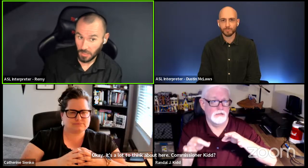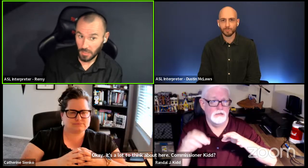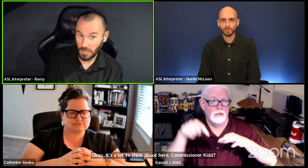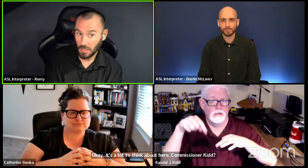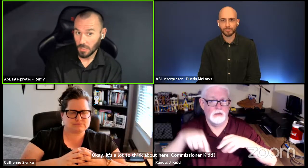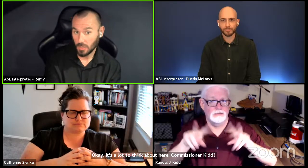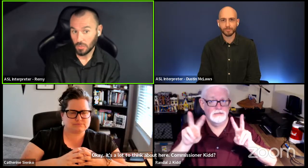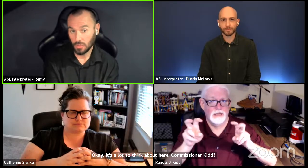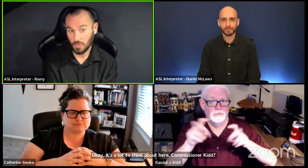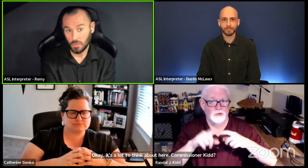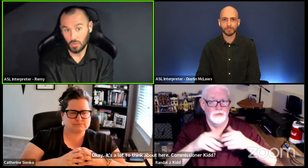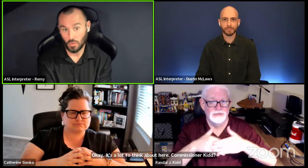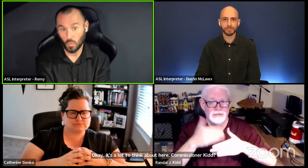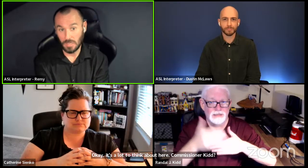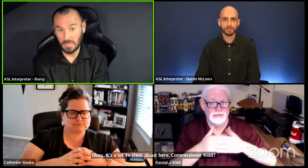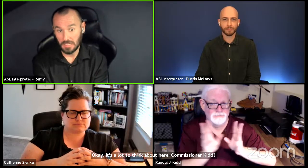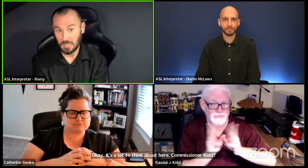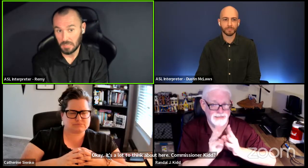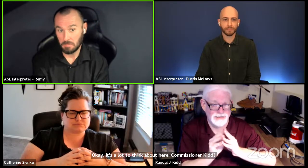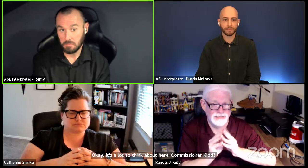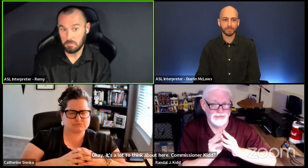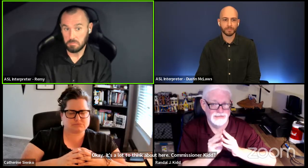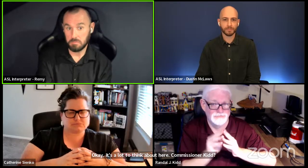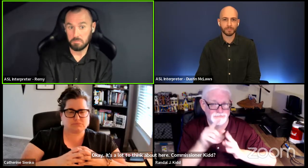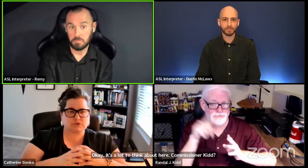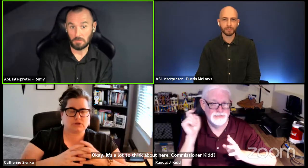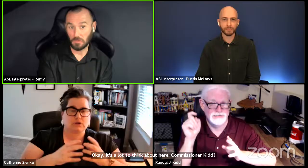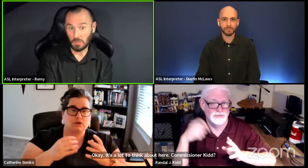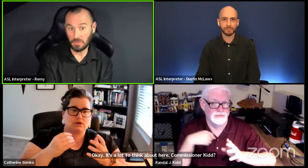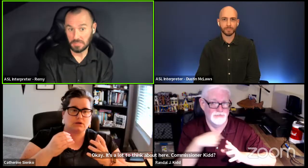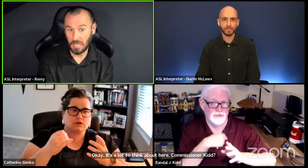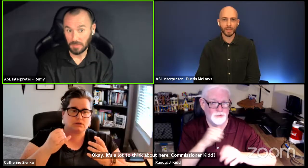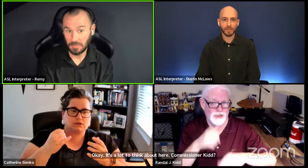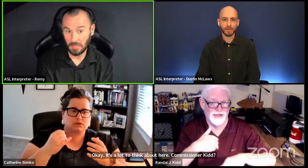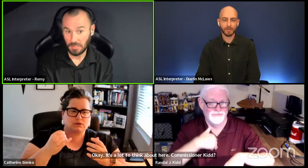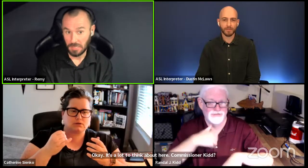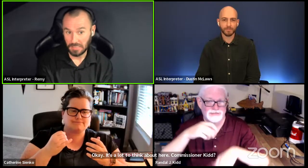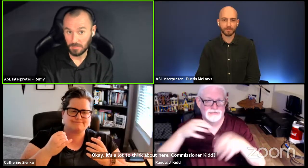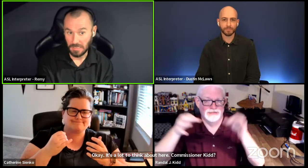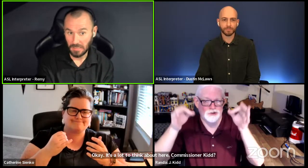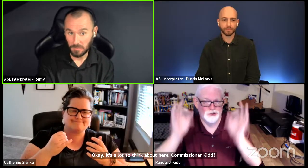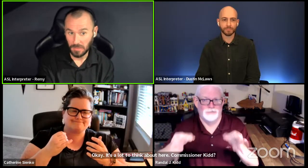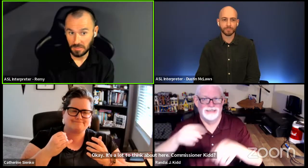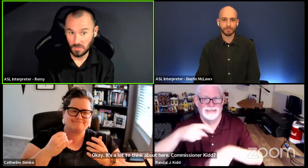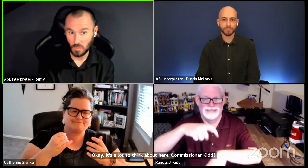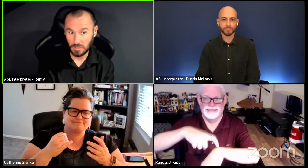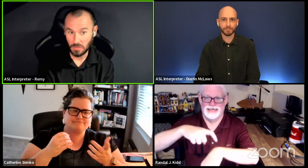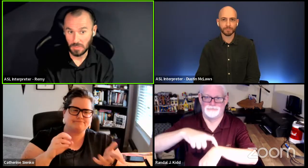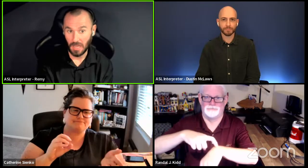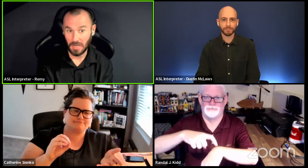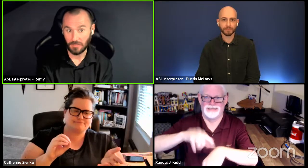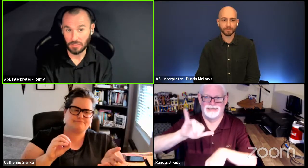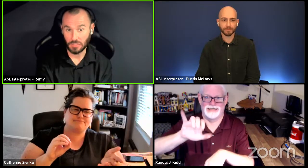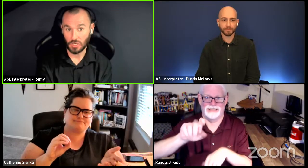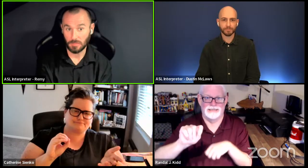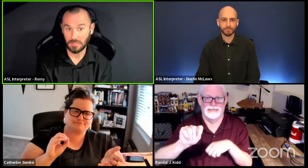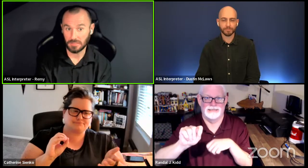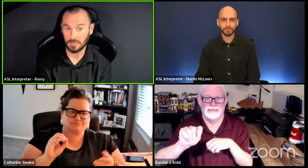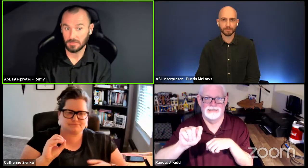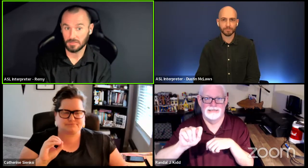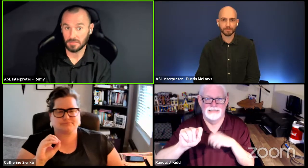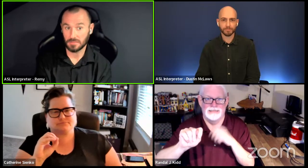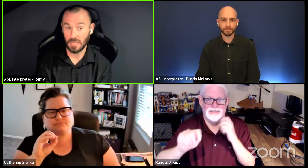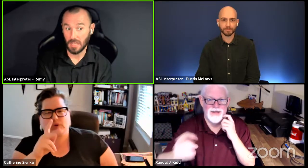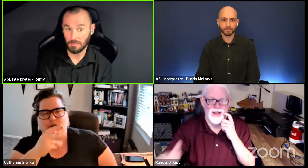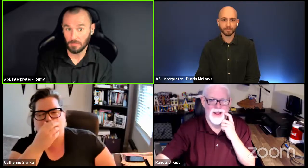question, could we defer this topic to the next meeting because we do not have a